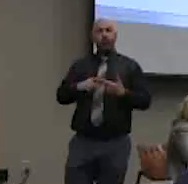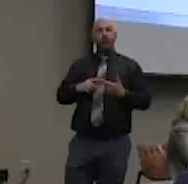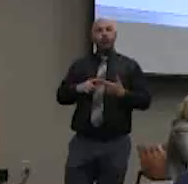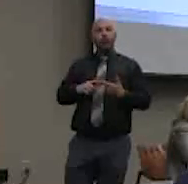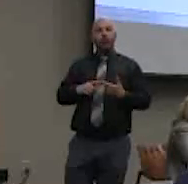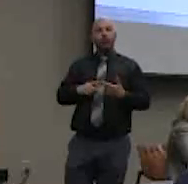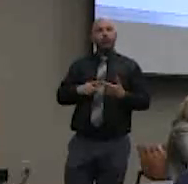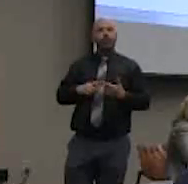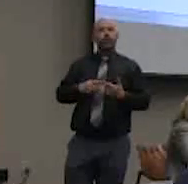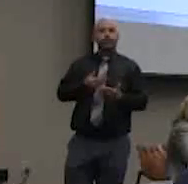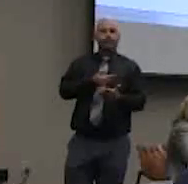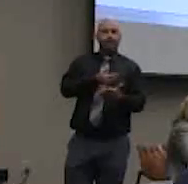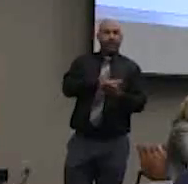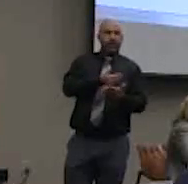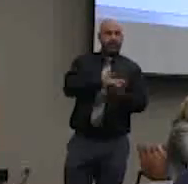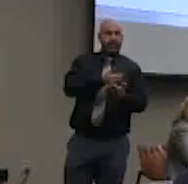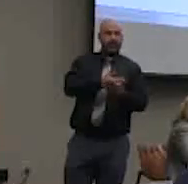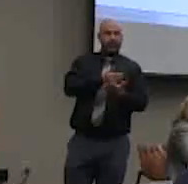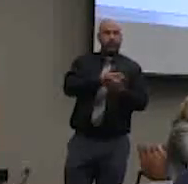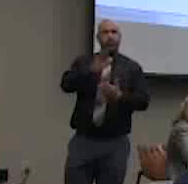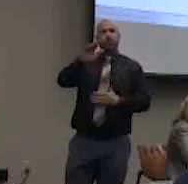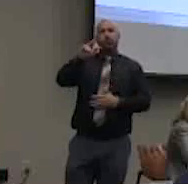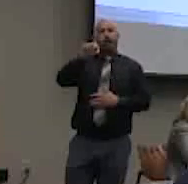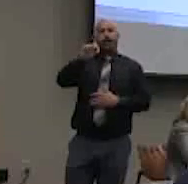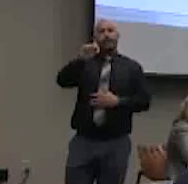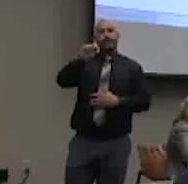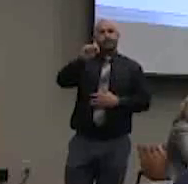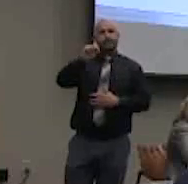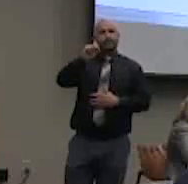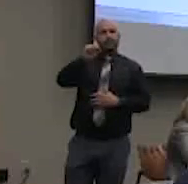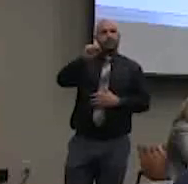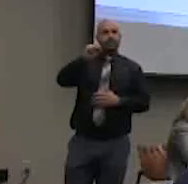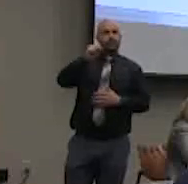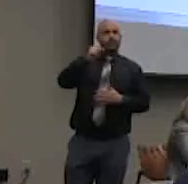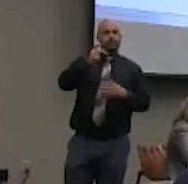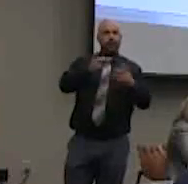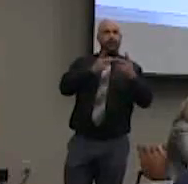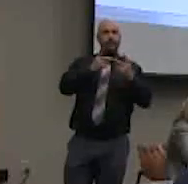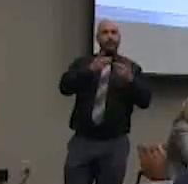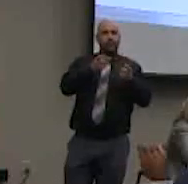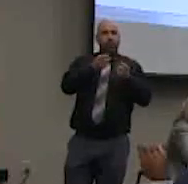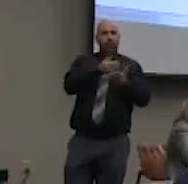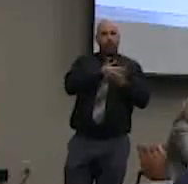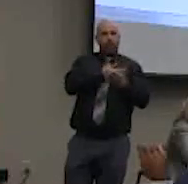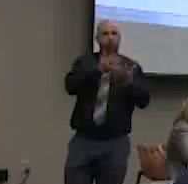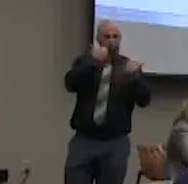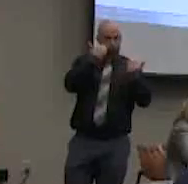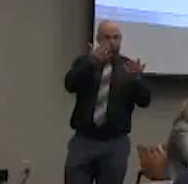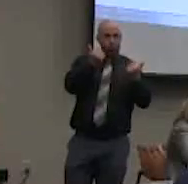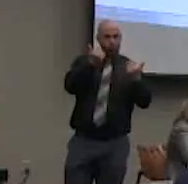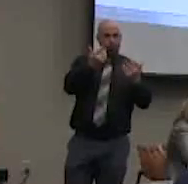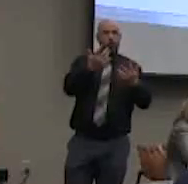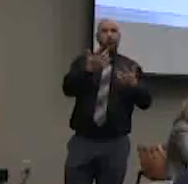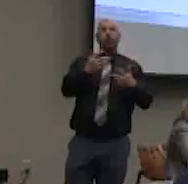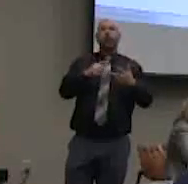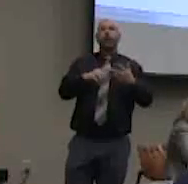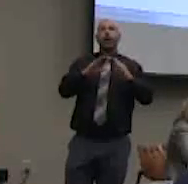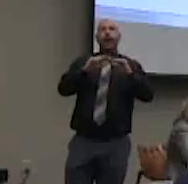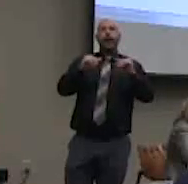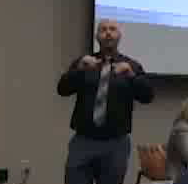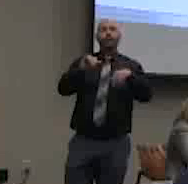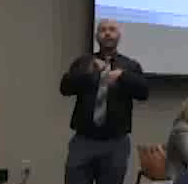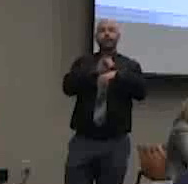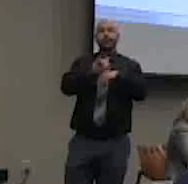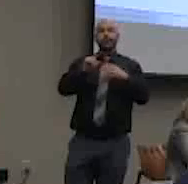the financial institutions to bring resources, money to the table. We want the housing industry. We want